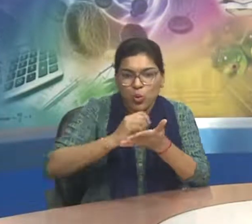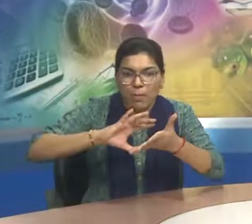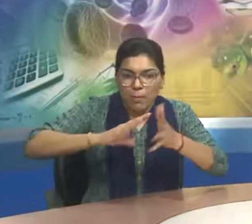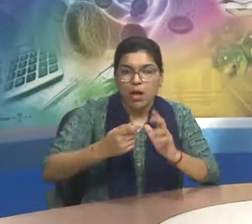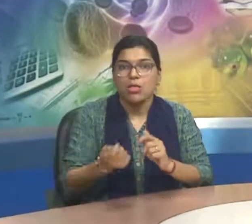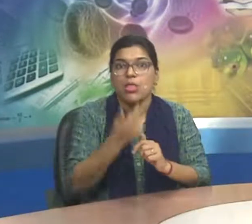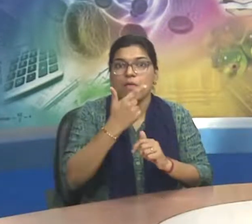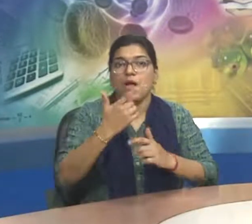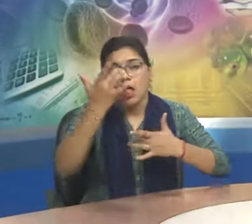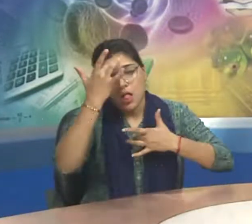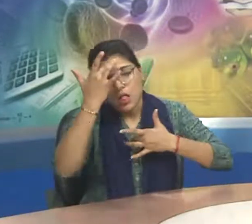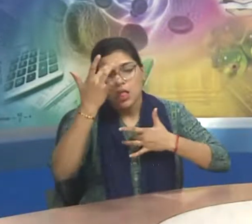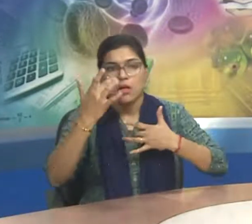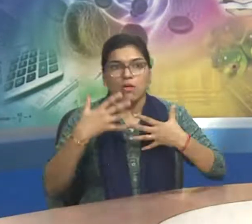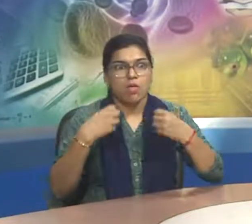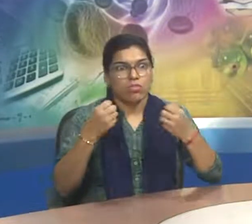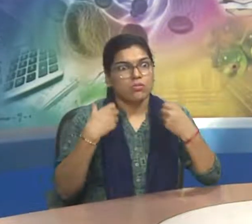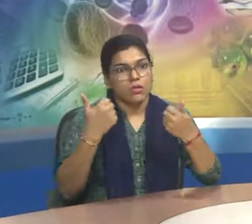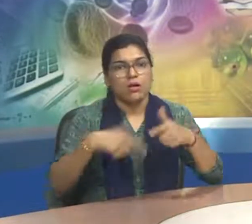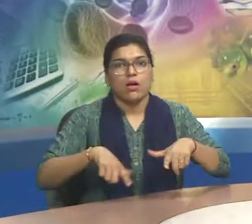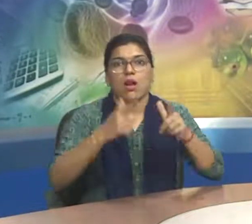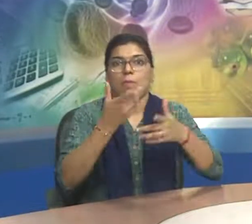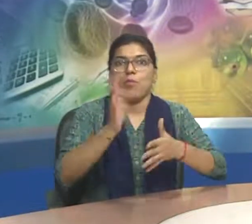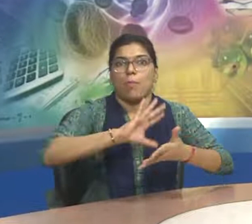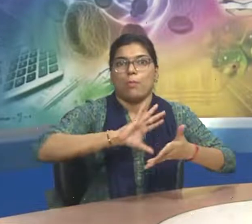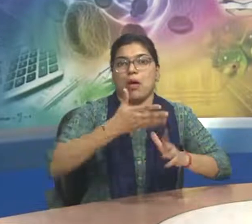medicines also we get from the plants only.